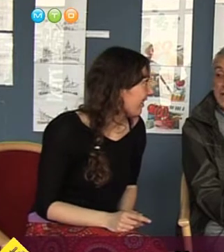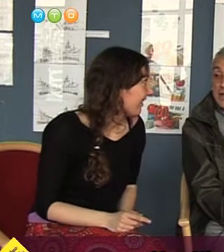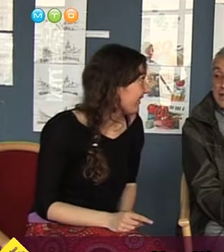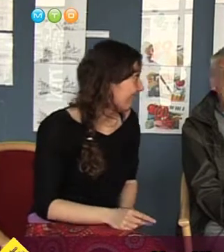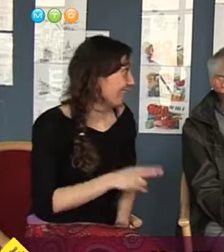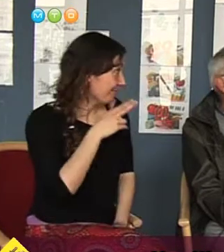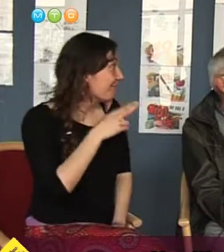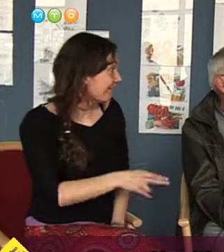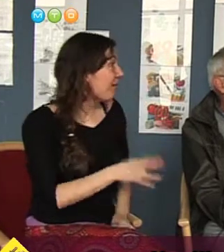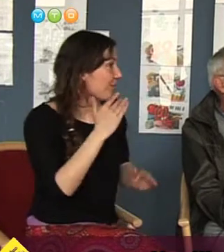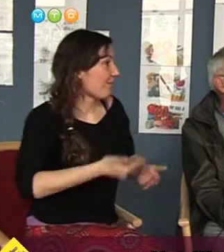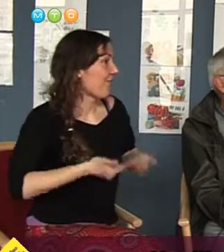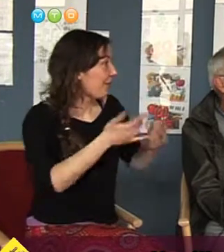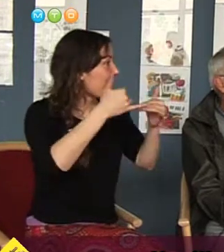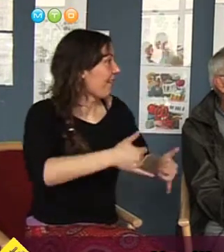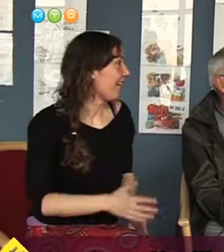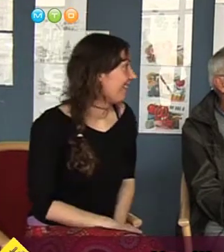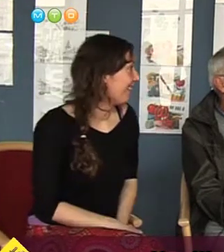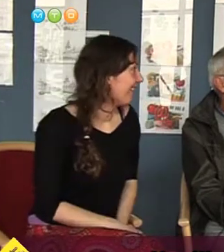Czech? Yeah, she's born in Prague.